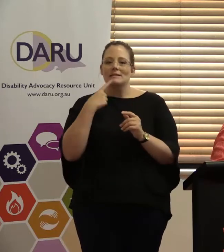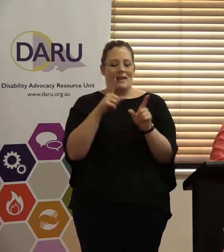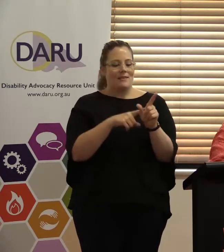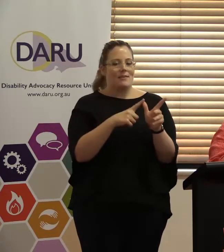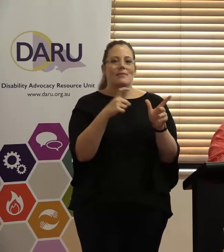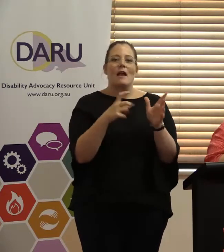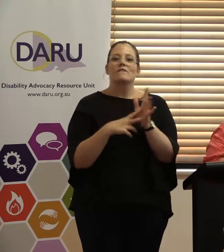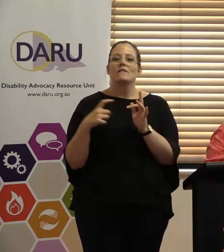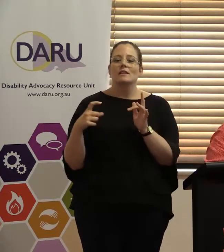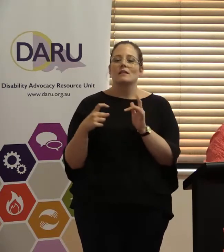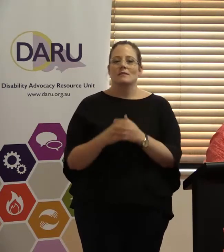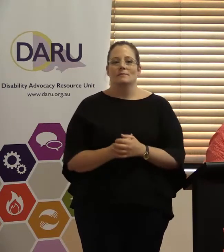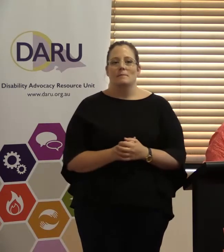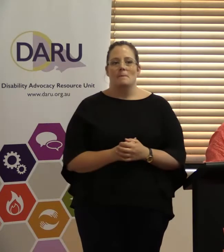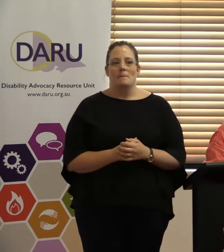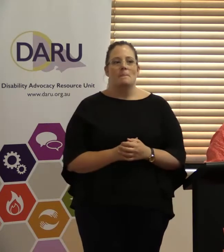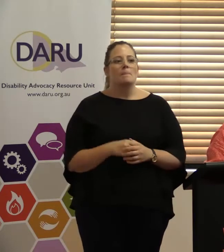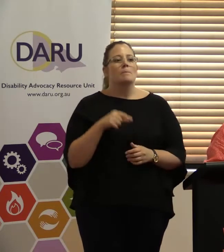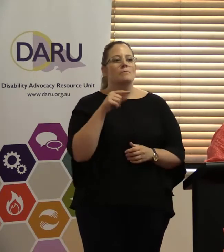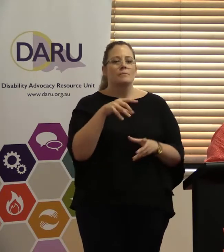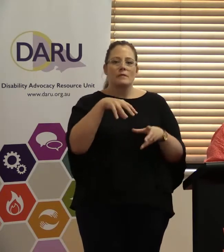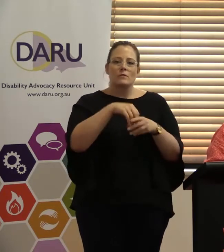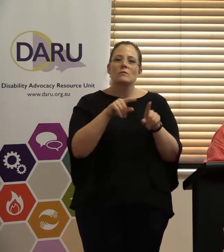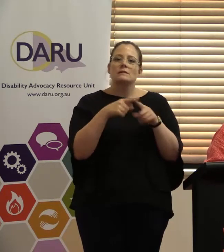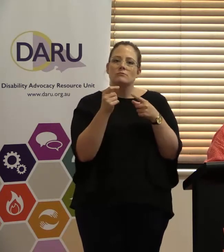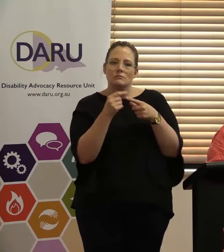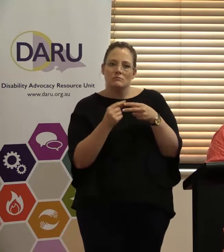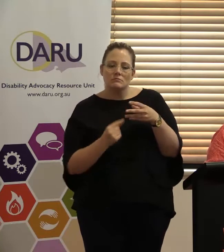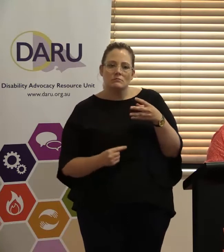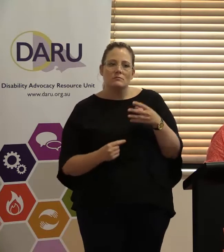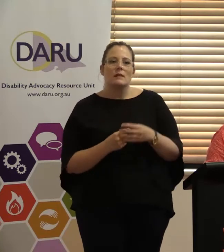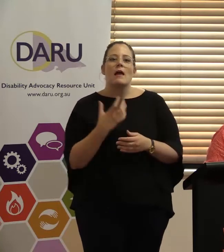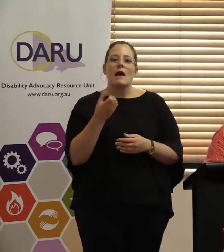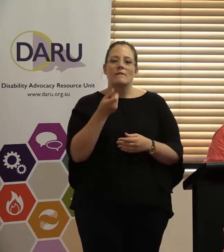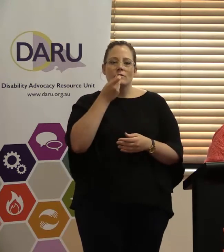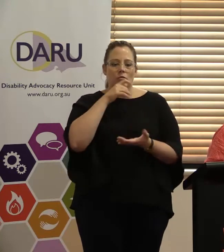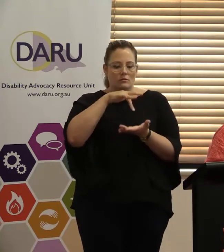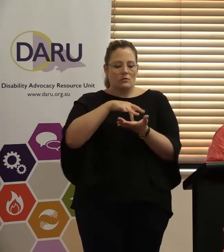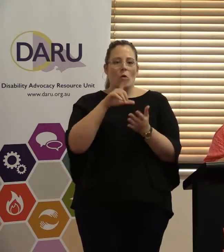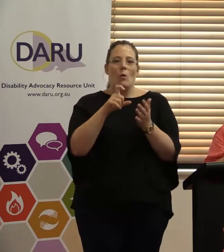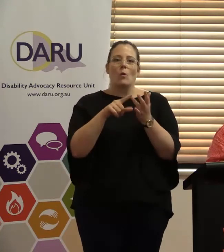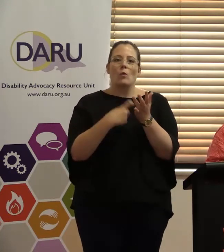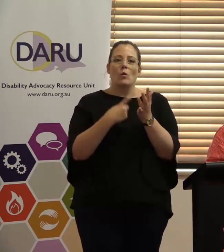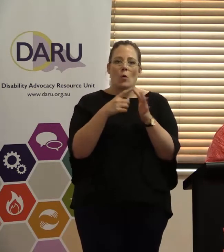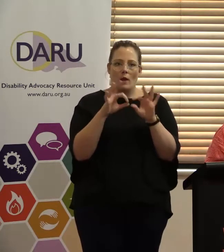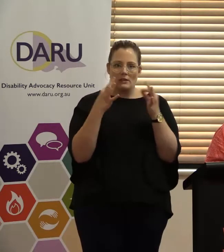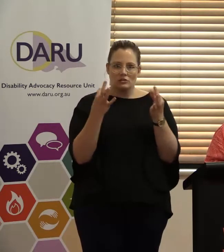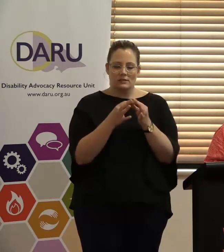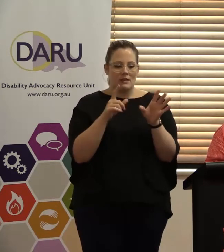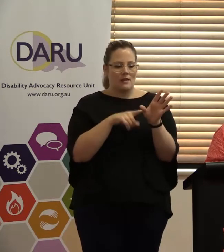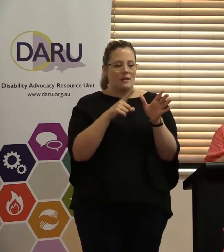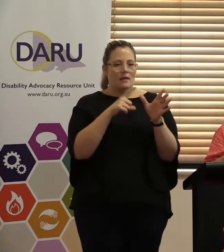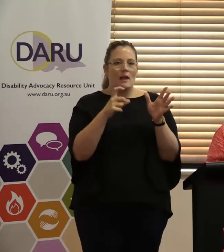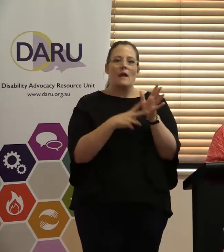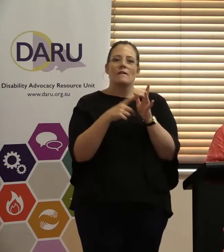is made up of a number of different components. So it has a couple of core agencies. So there's YACVIC Core,